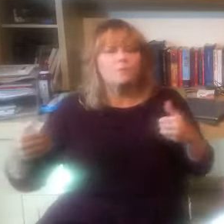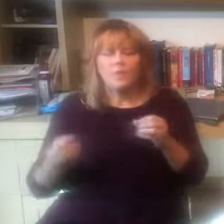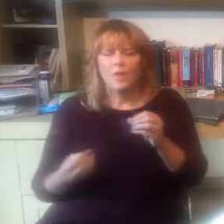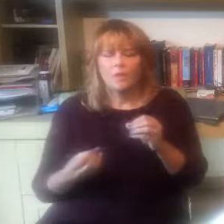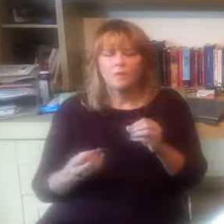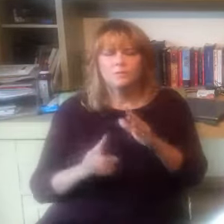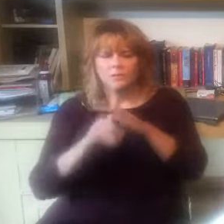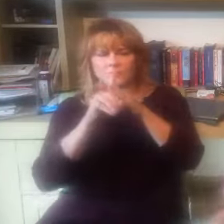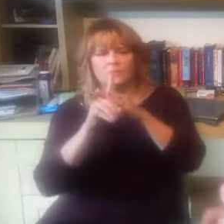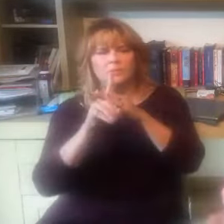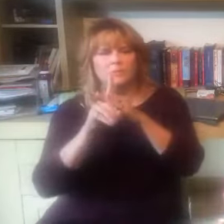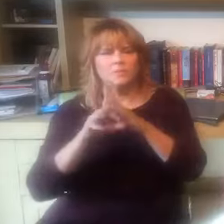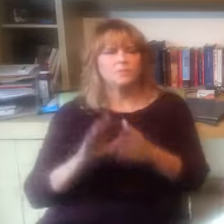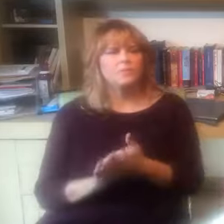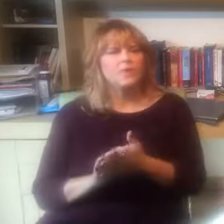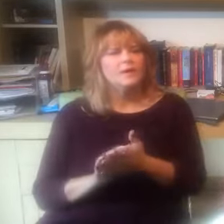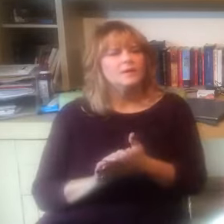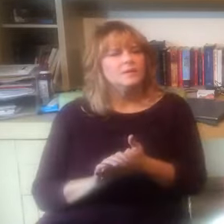manifestation.